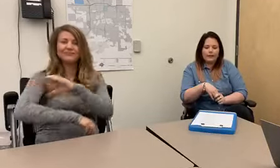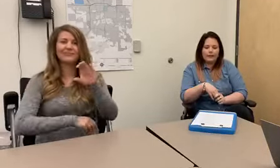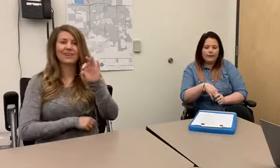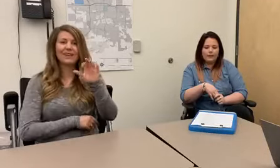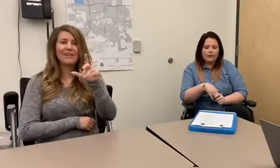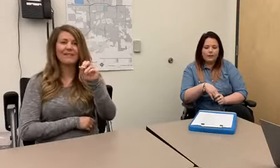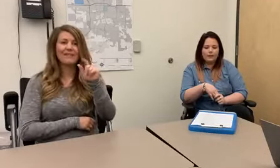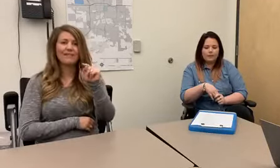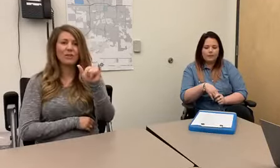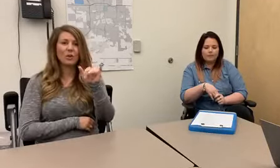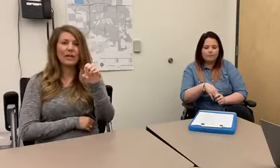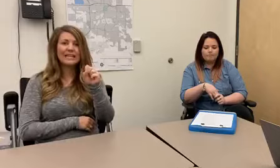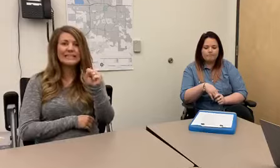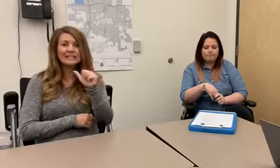that.